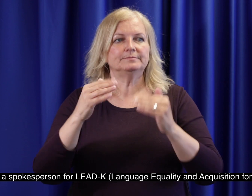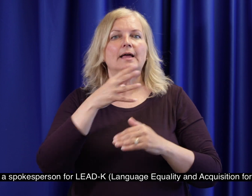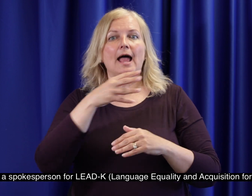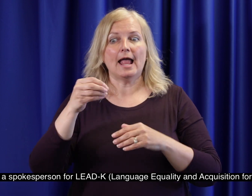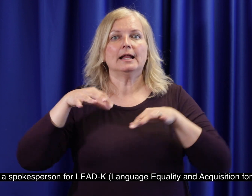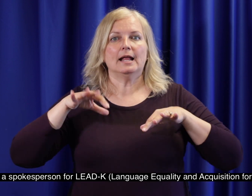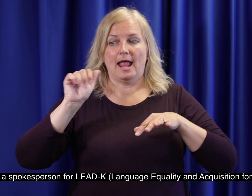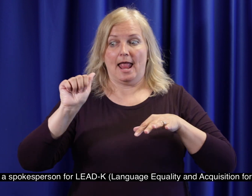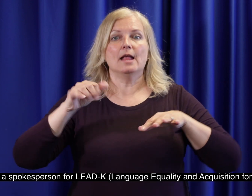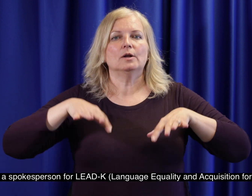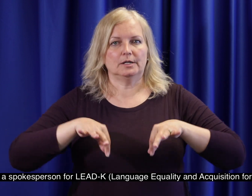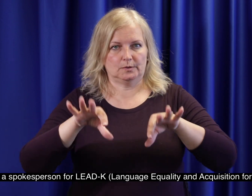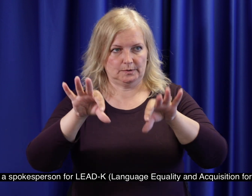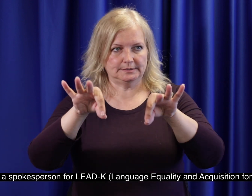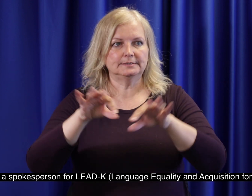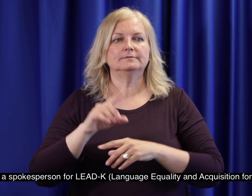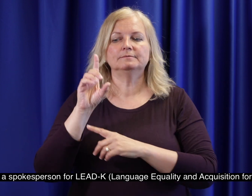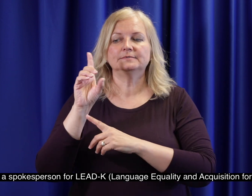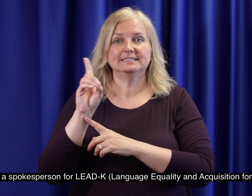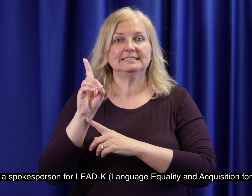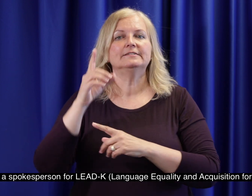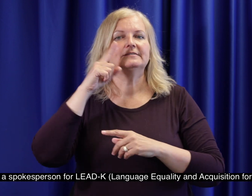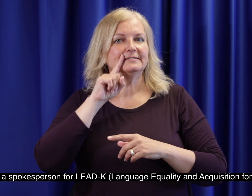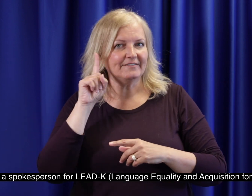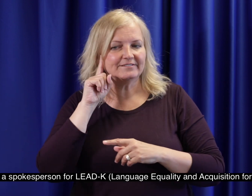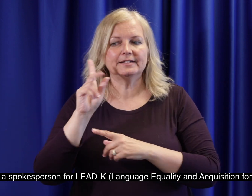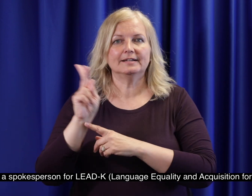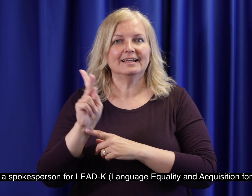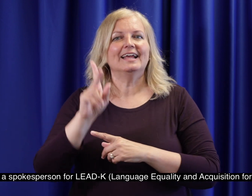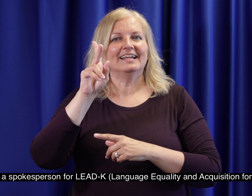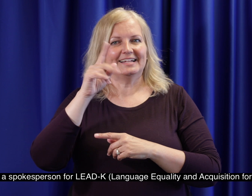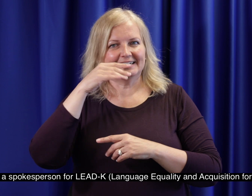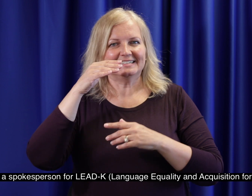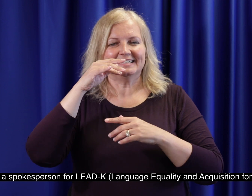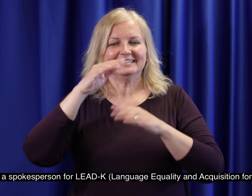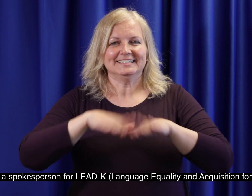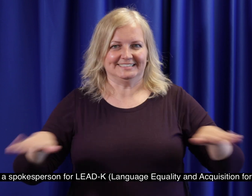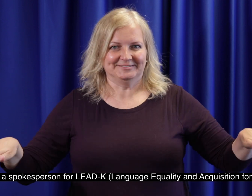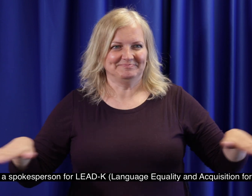LEAD K stands for Language, Equality, and Acquisition for Deaf Kids.